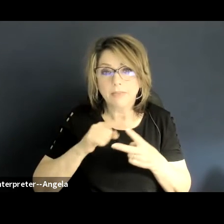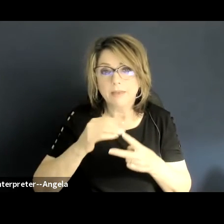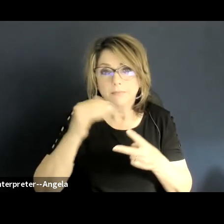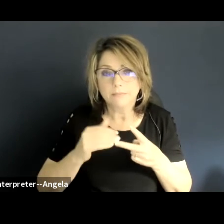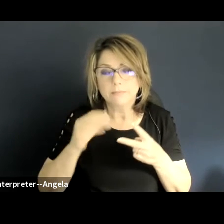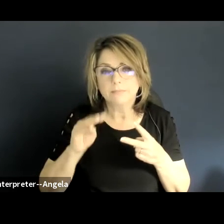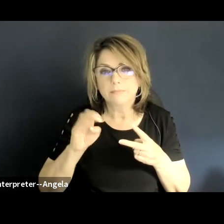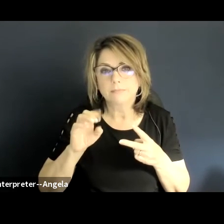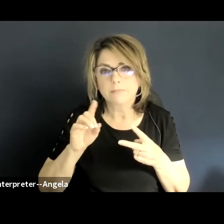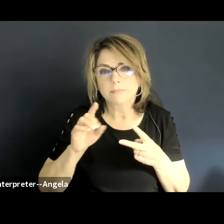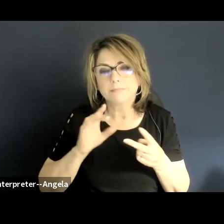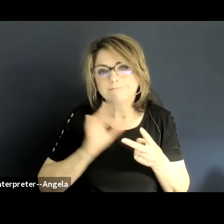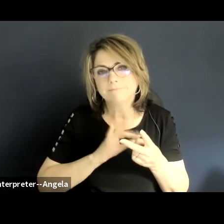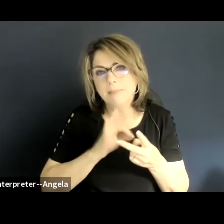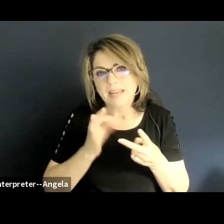of paperwork there, but